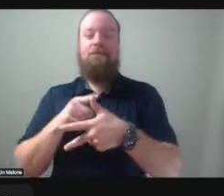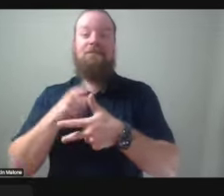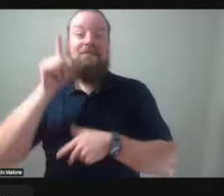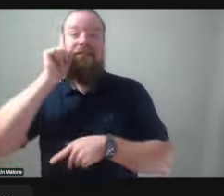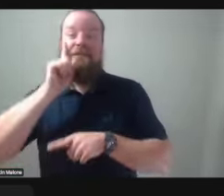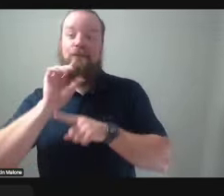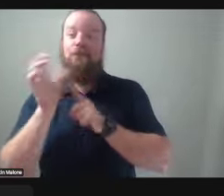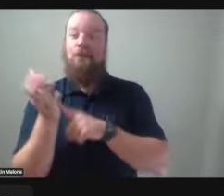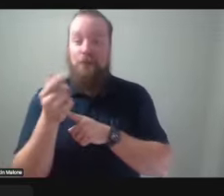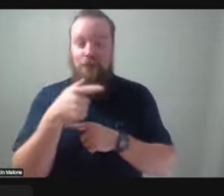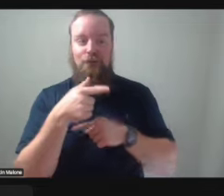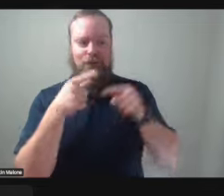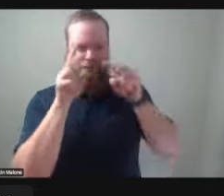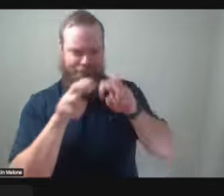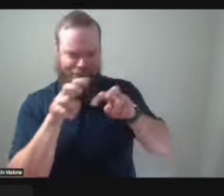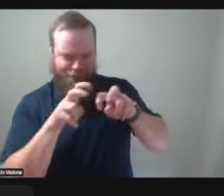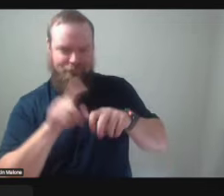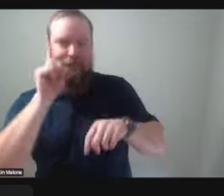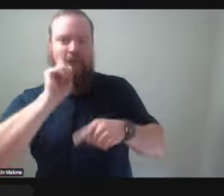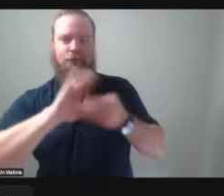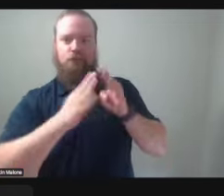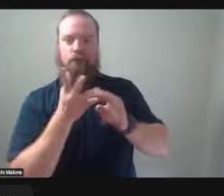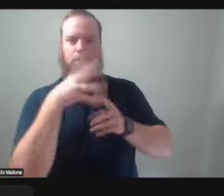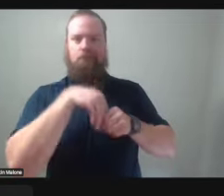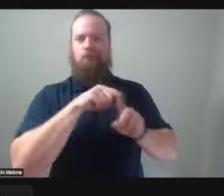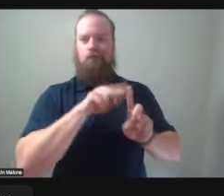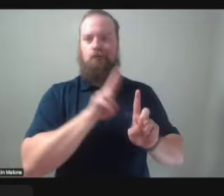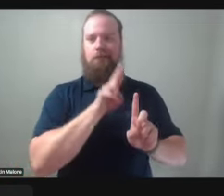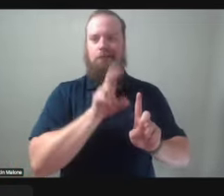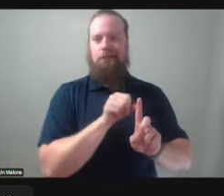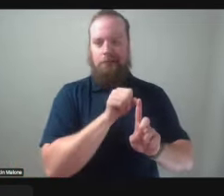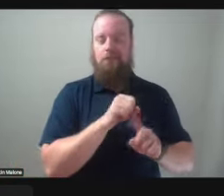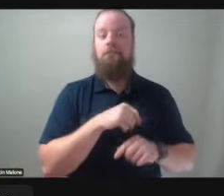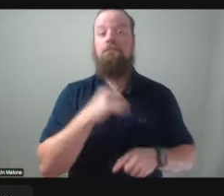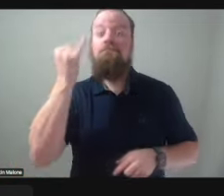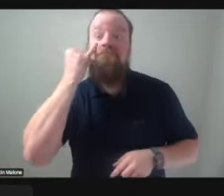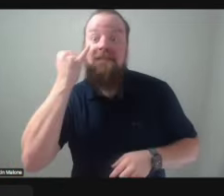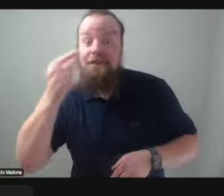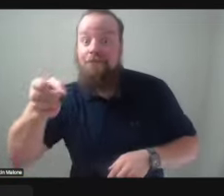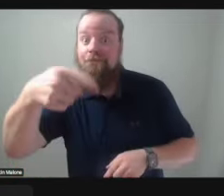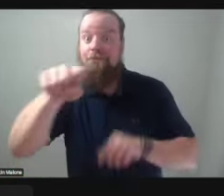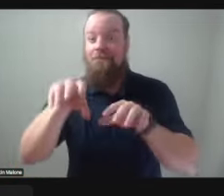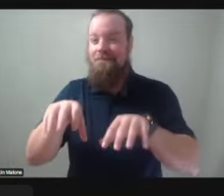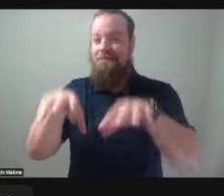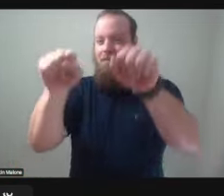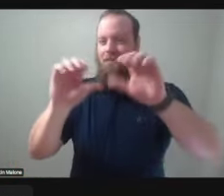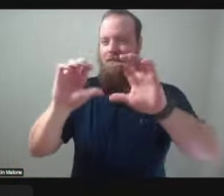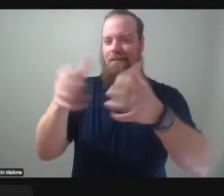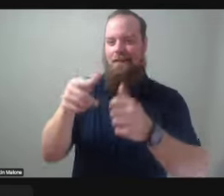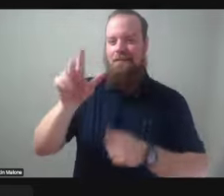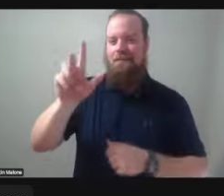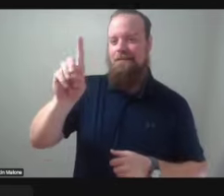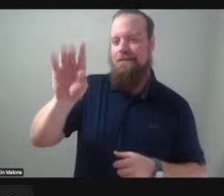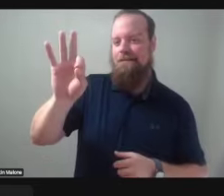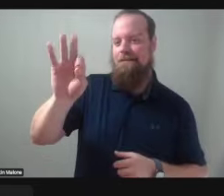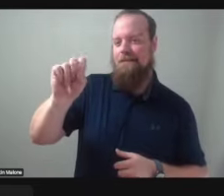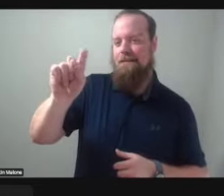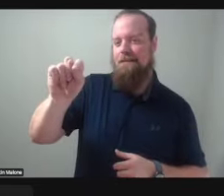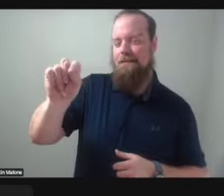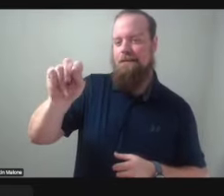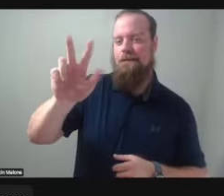know, there are a plethora of information out there, and these are my top 3 recommendations for you. If you're